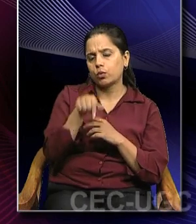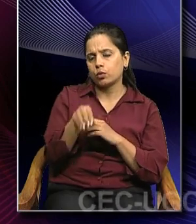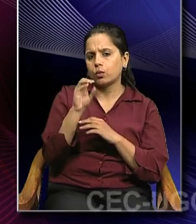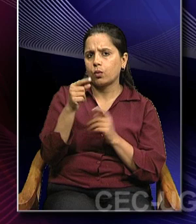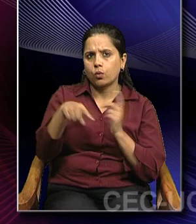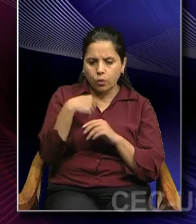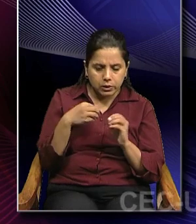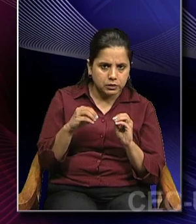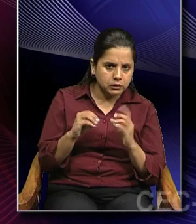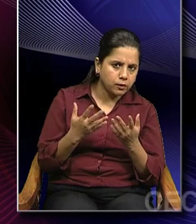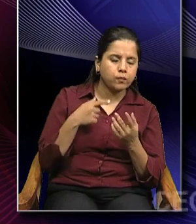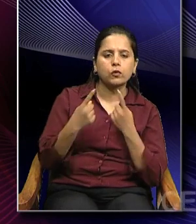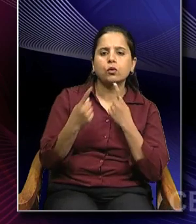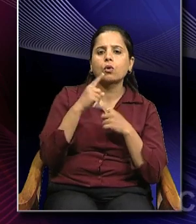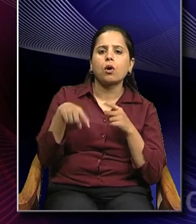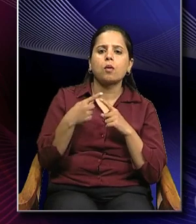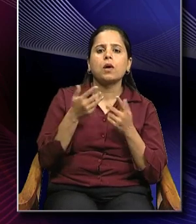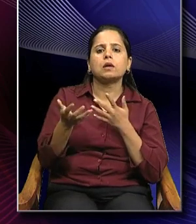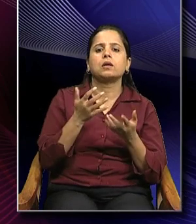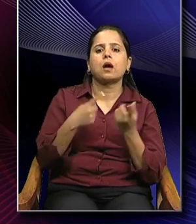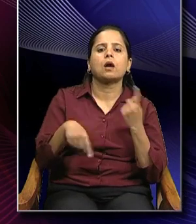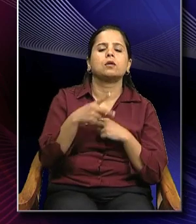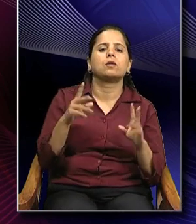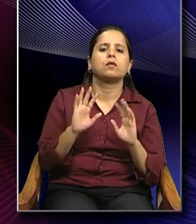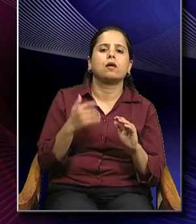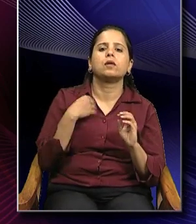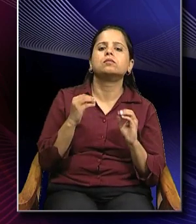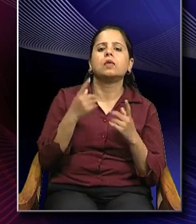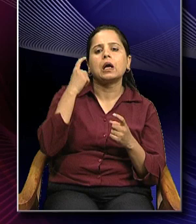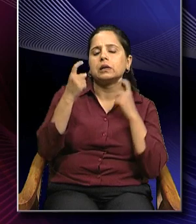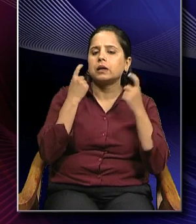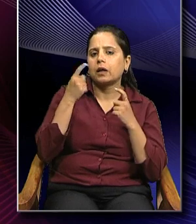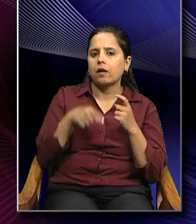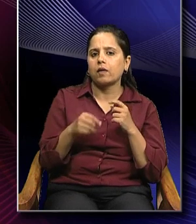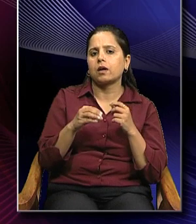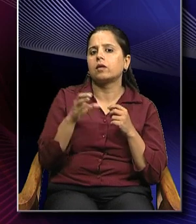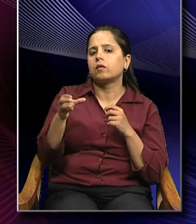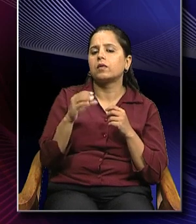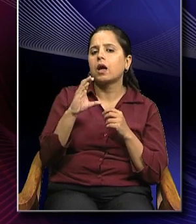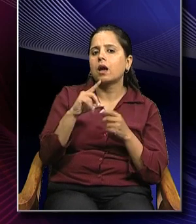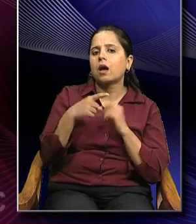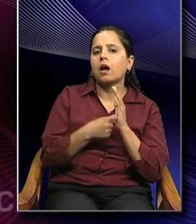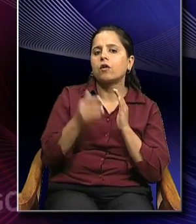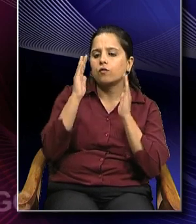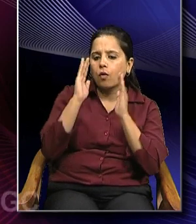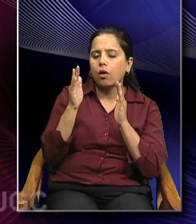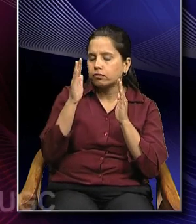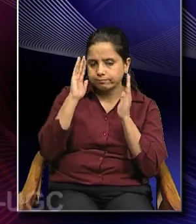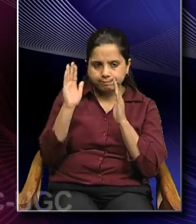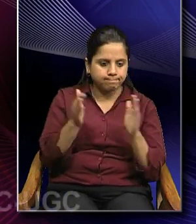we started talking about the customer's need, we started thinking about the customer's requirements. So, focus shifted